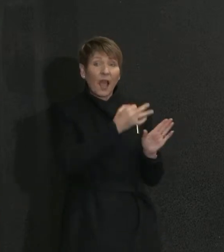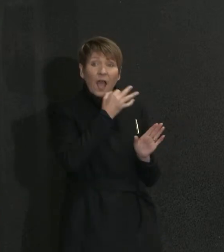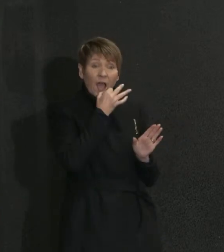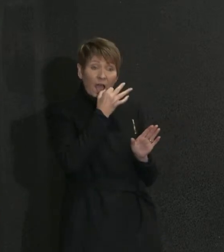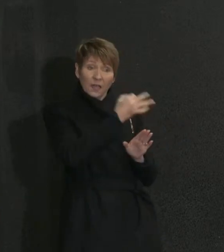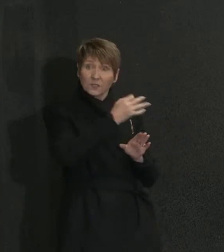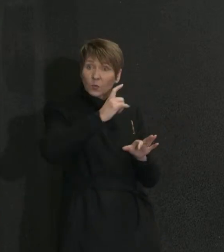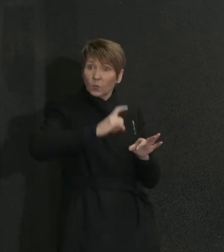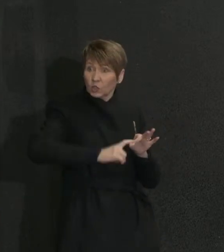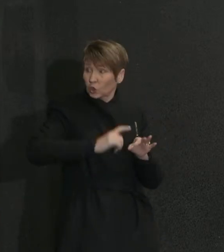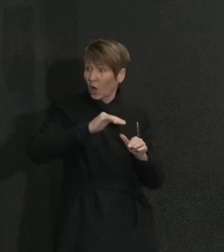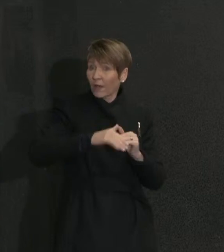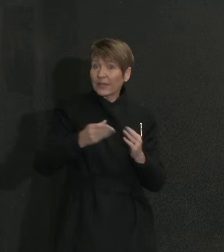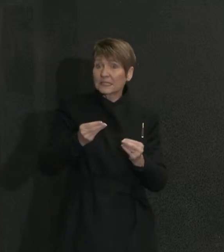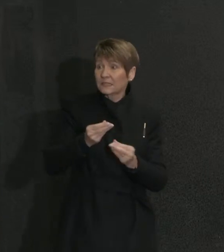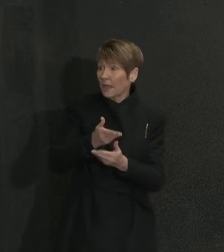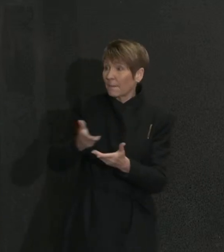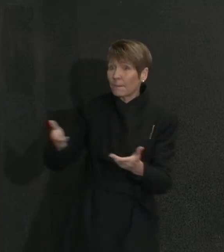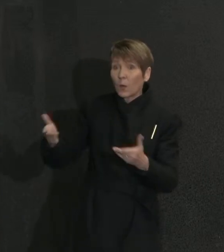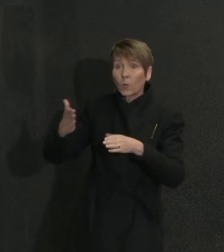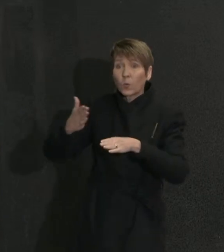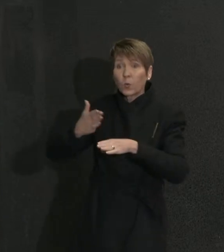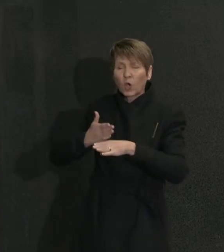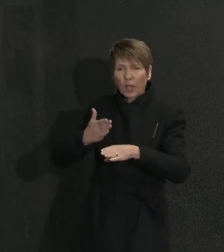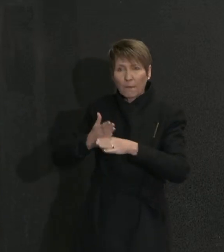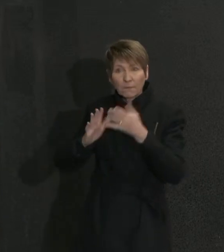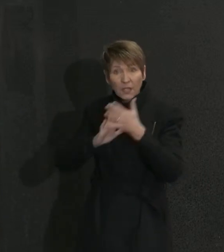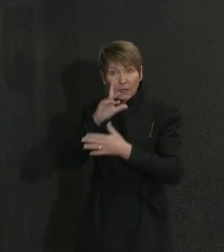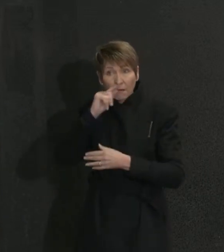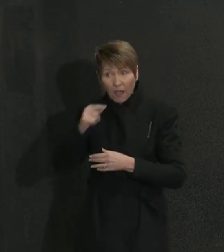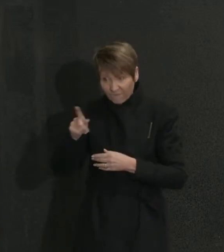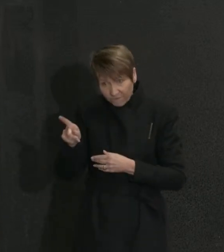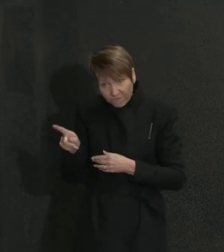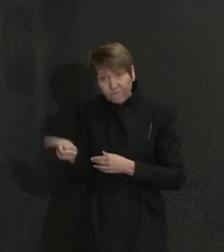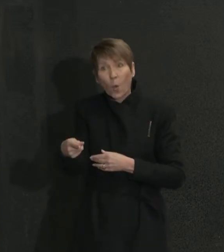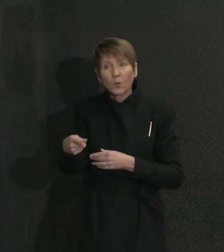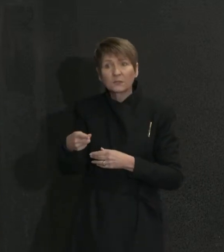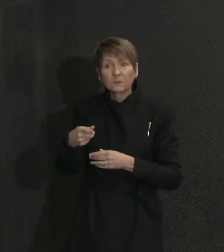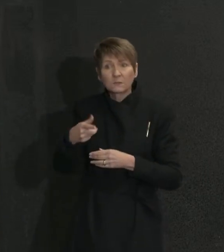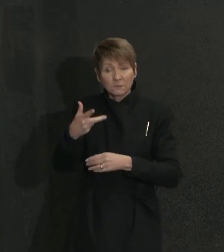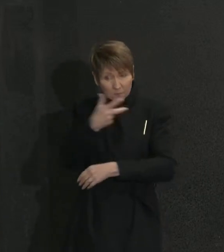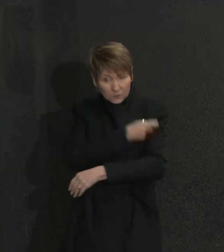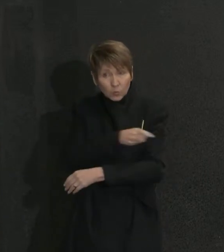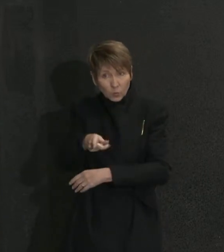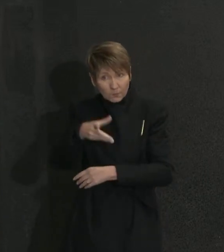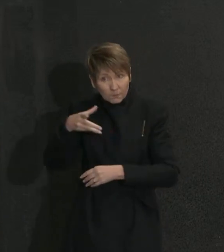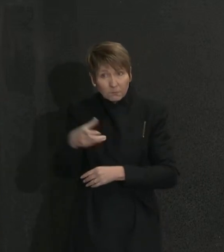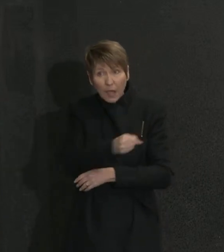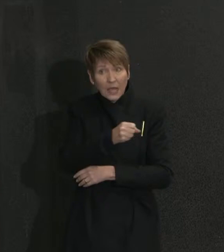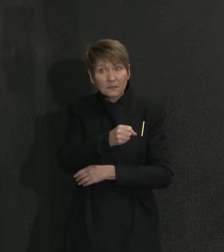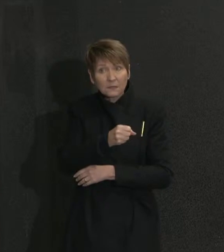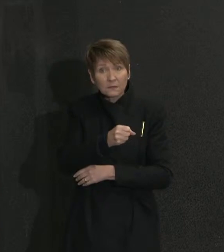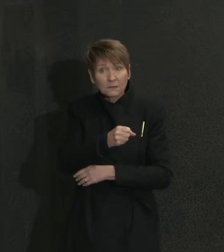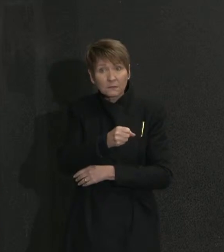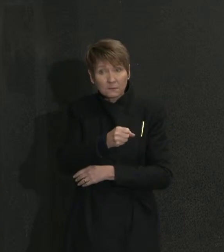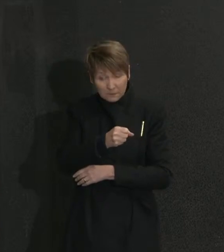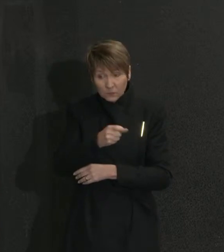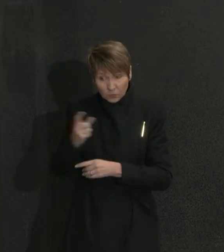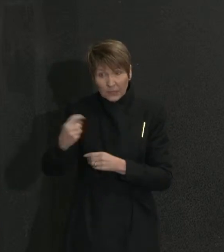is particularly for Victorian workers, is largely a feature of the Commonwealth. Those powers were referred back during the